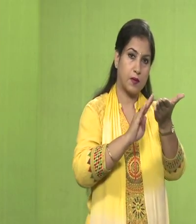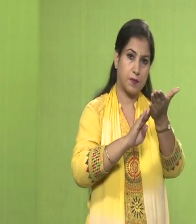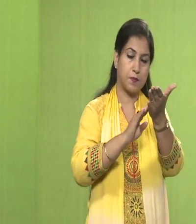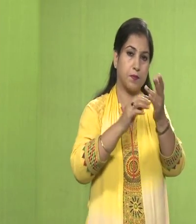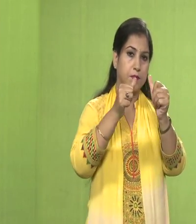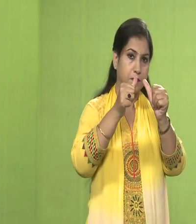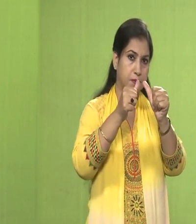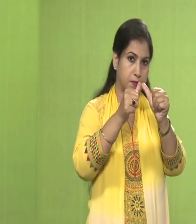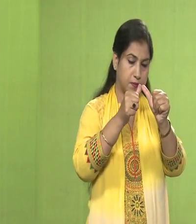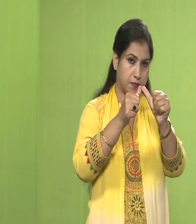Magellan